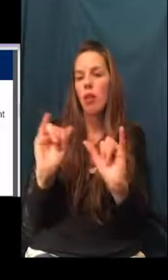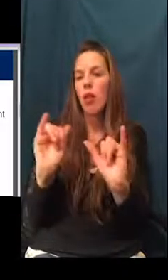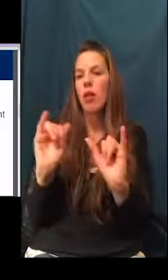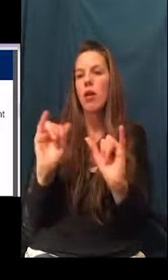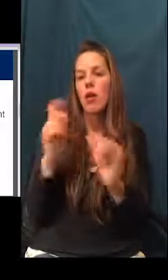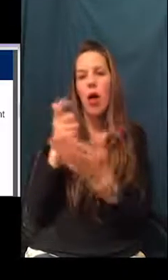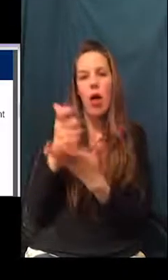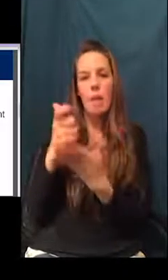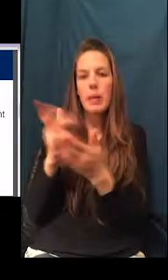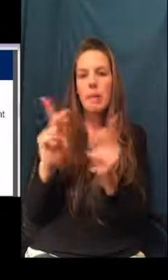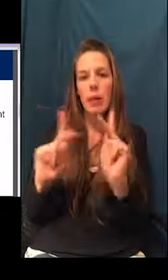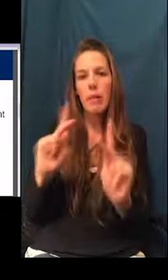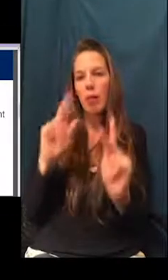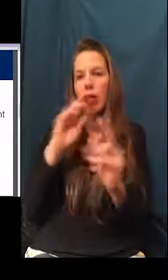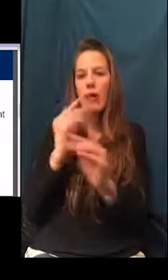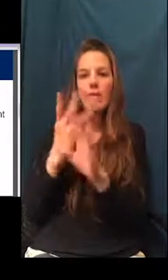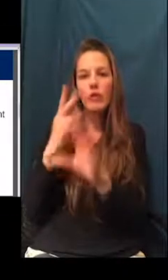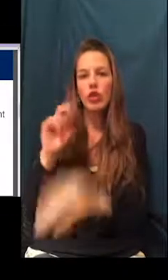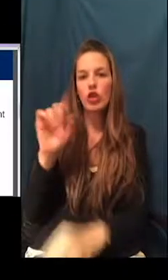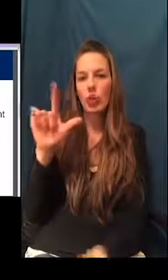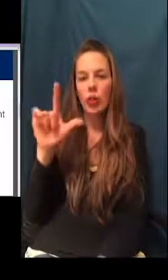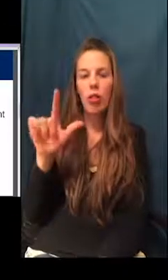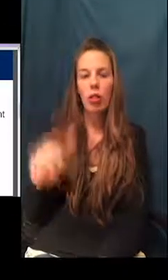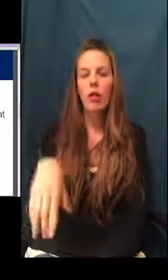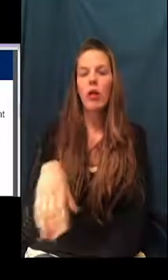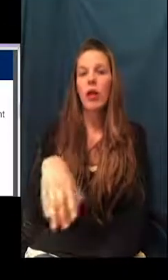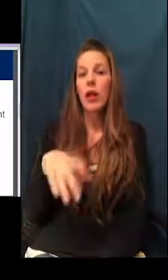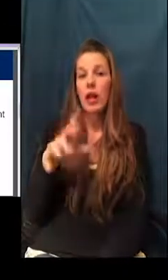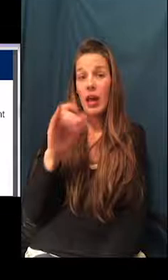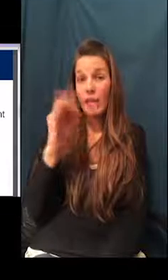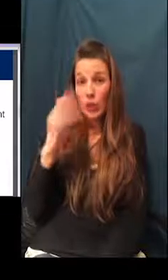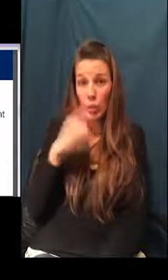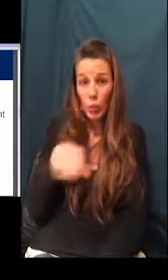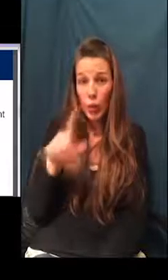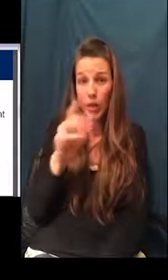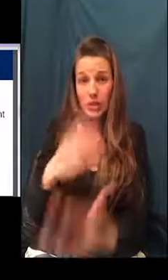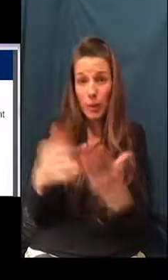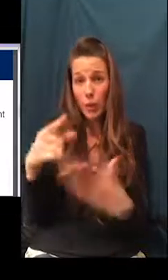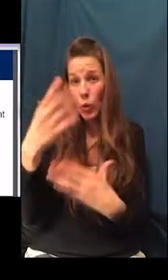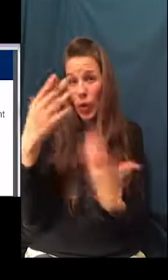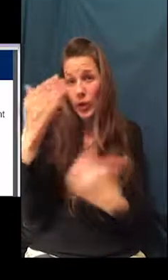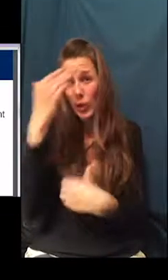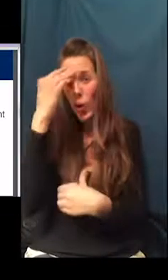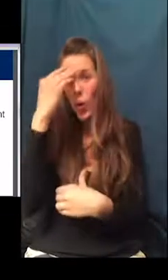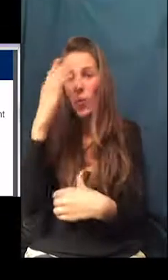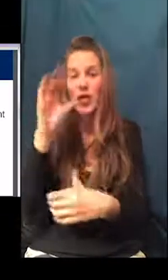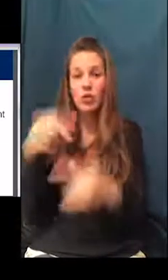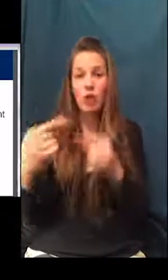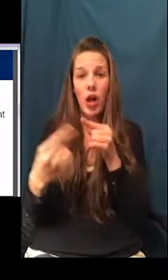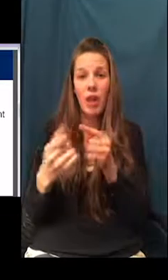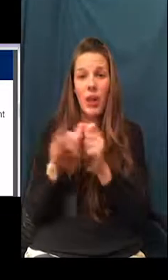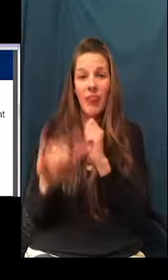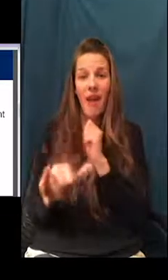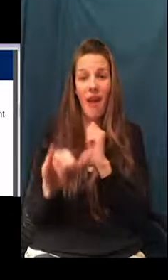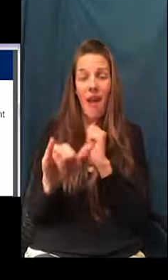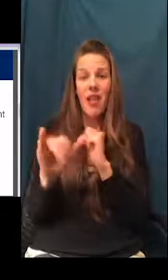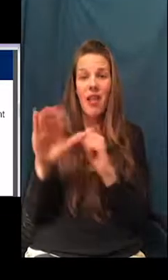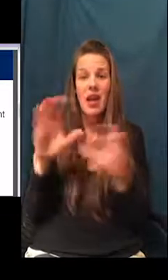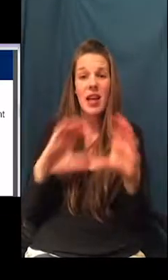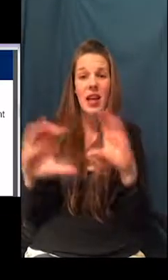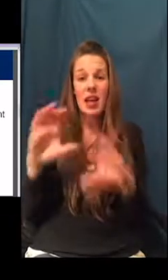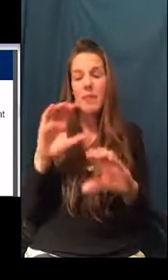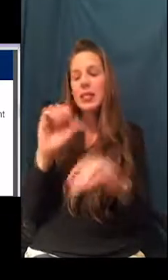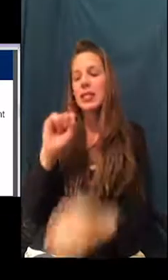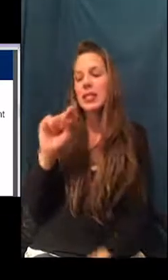still helping people virtually. So if you or someone you know is struggling with that, their St.